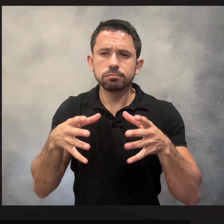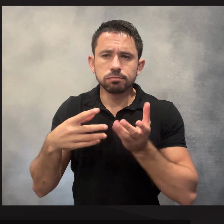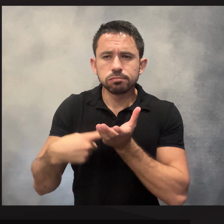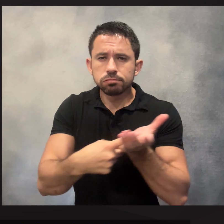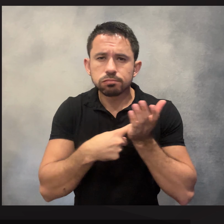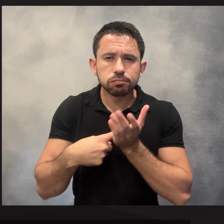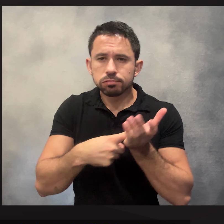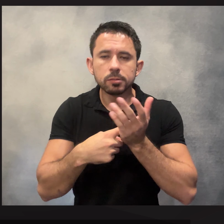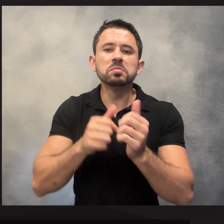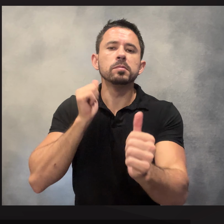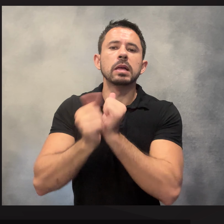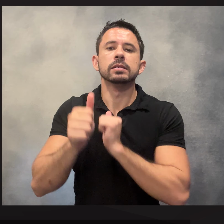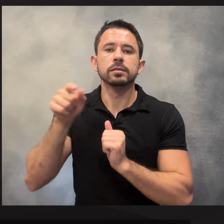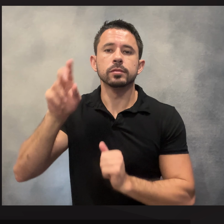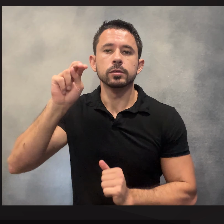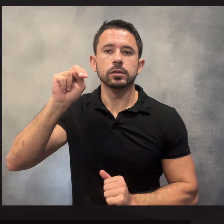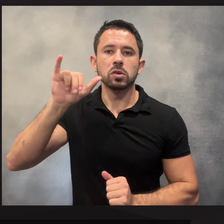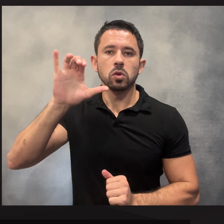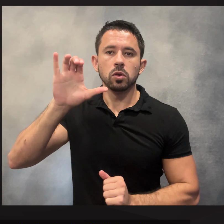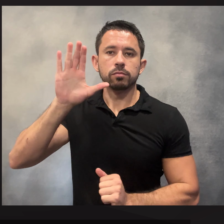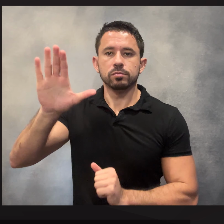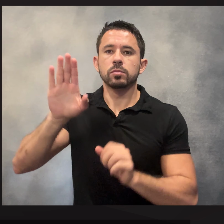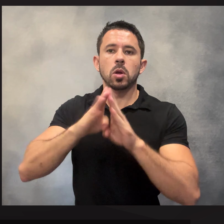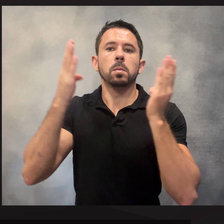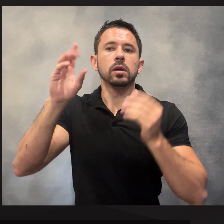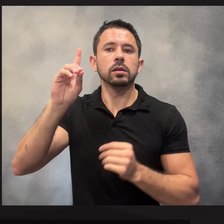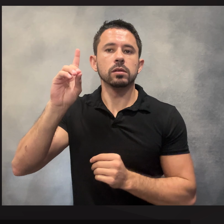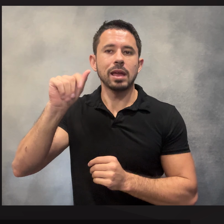City's open data law.